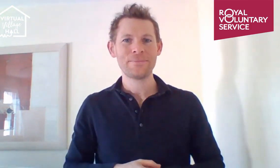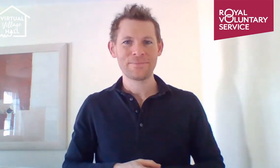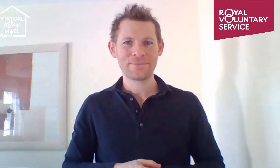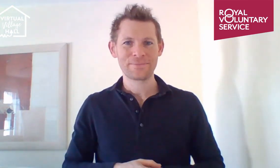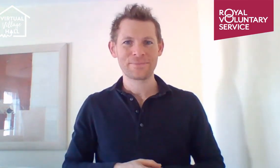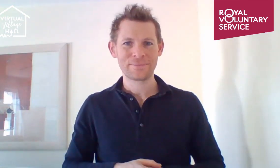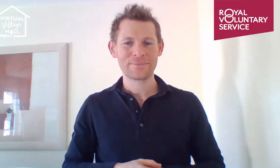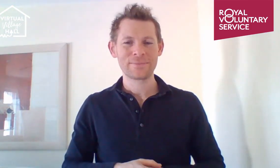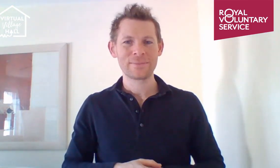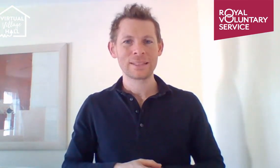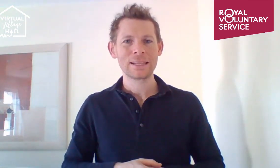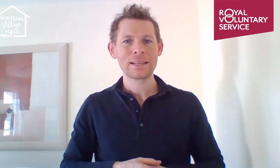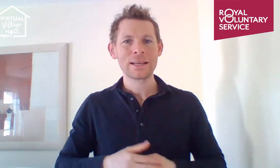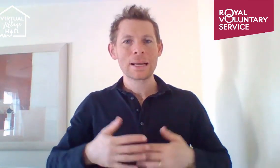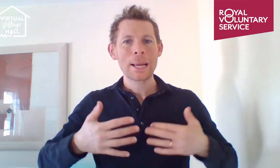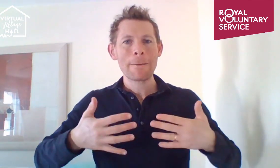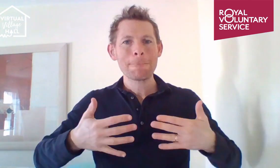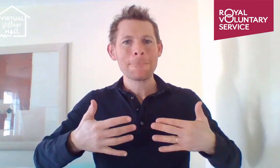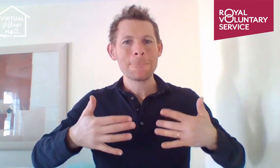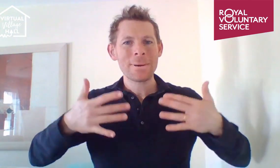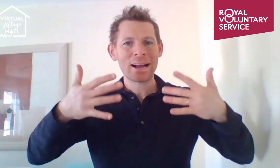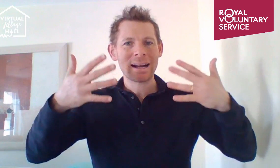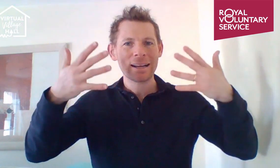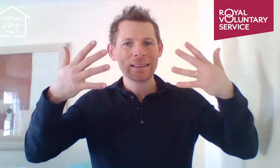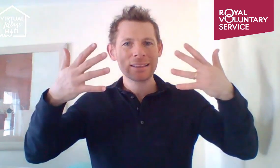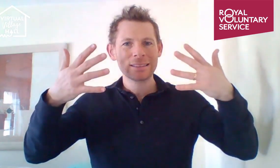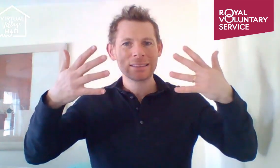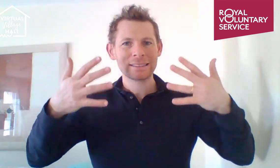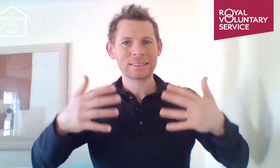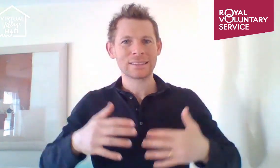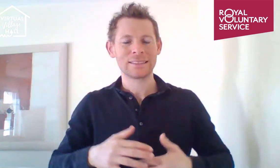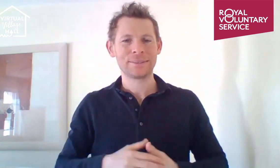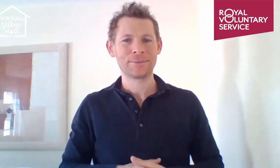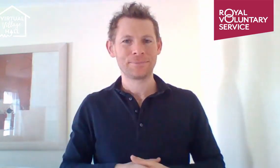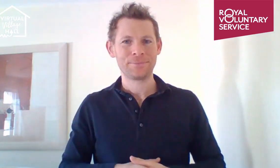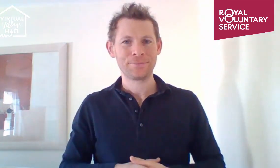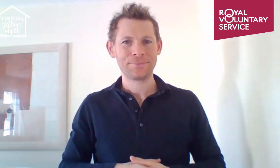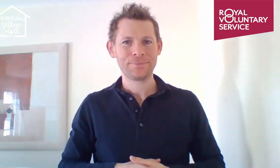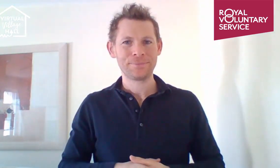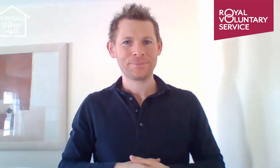And the next one is maths.